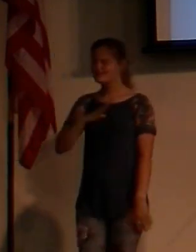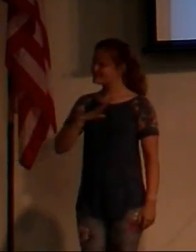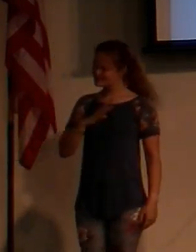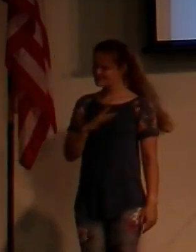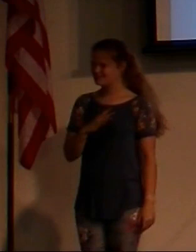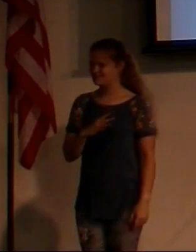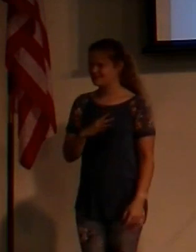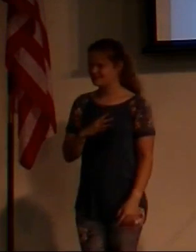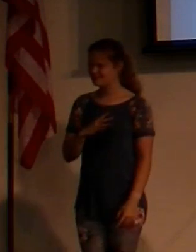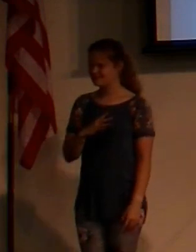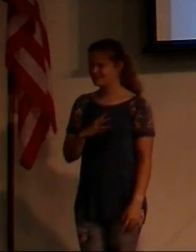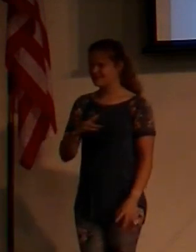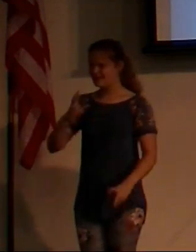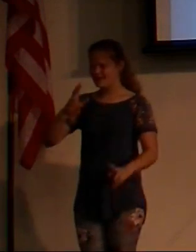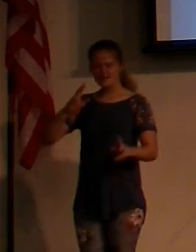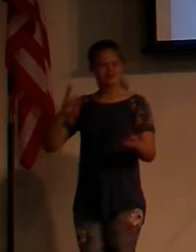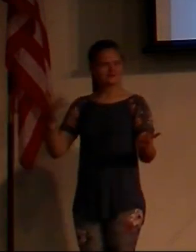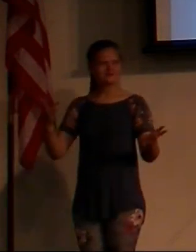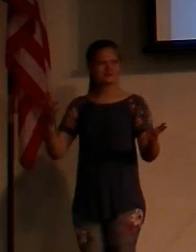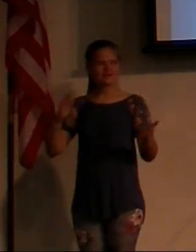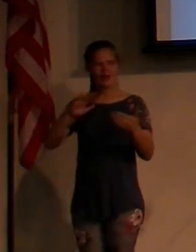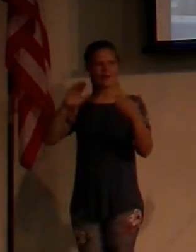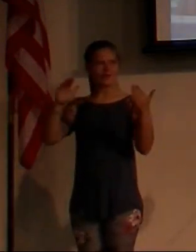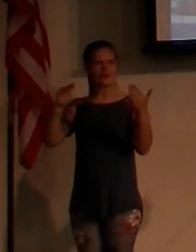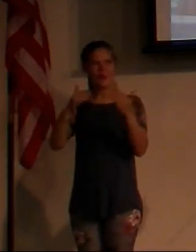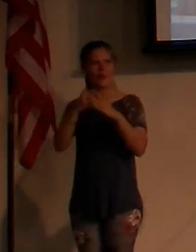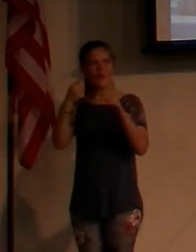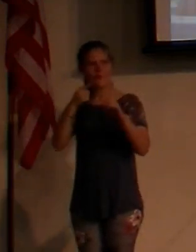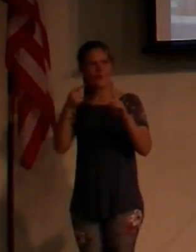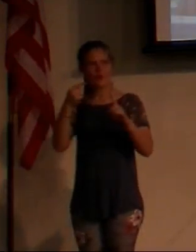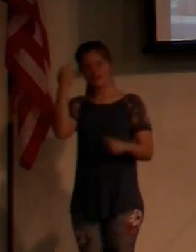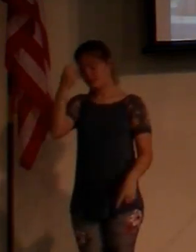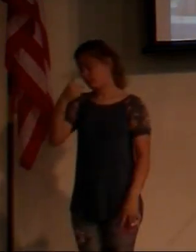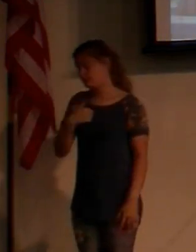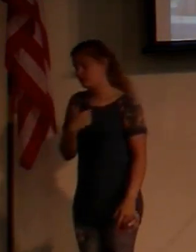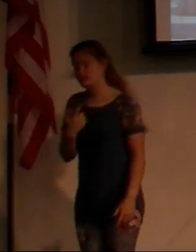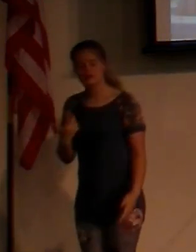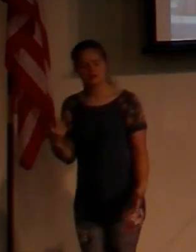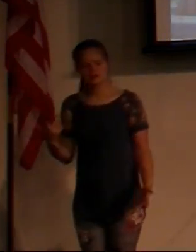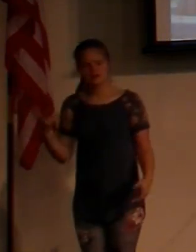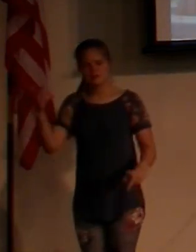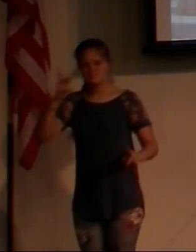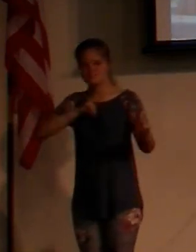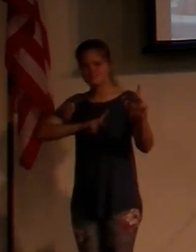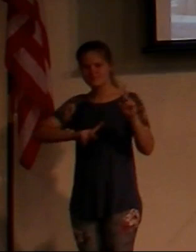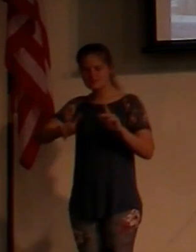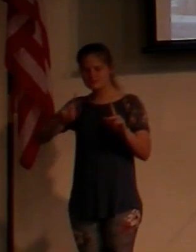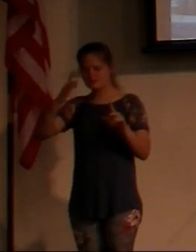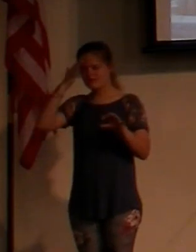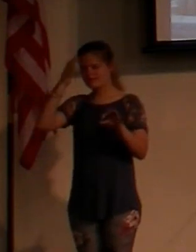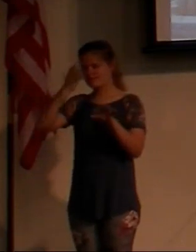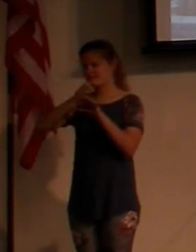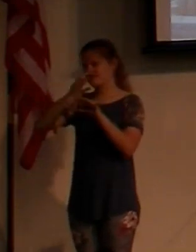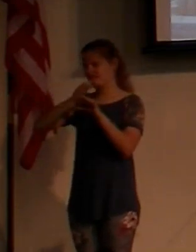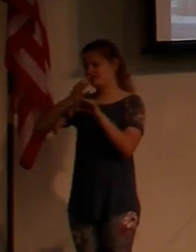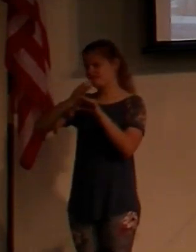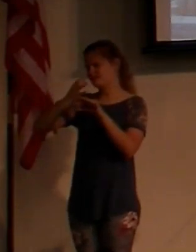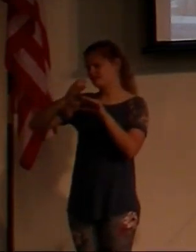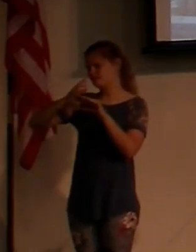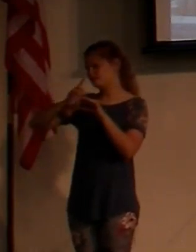To see people's, and that's kind of the whole thing here for me is people's faith is taking flight.